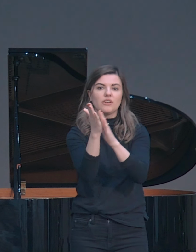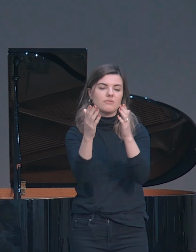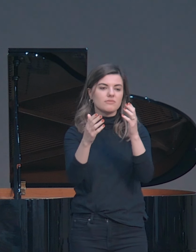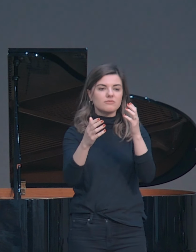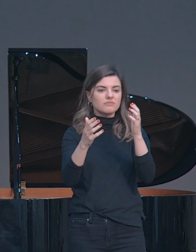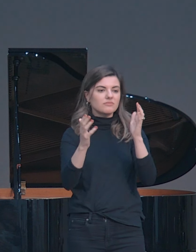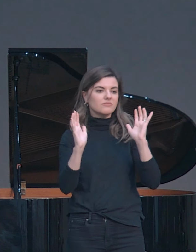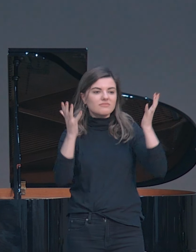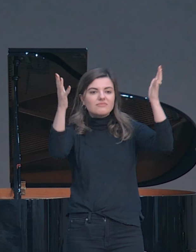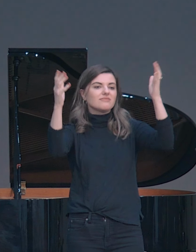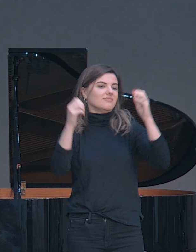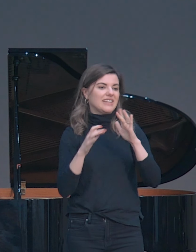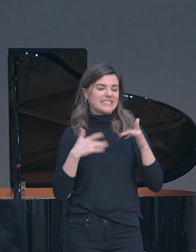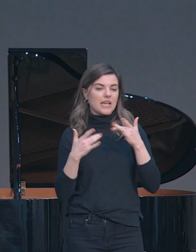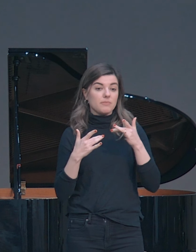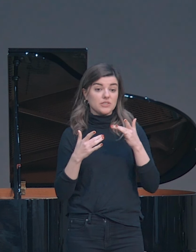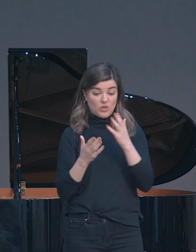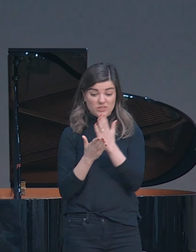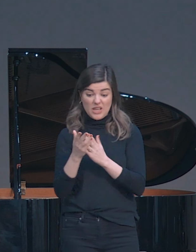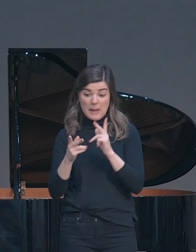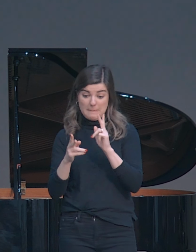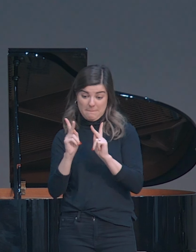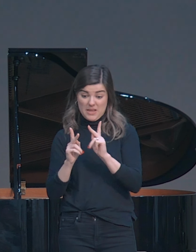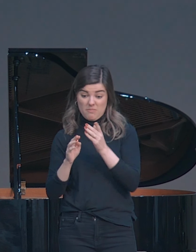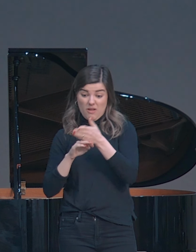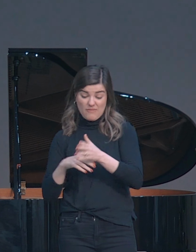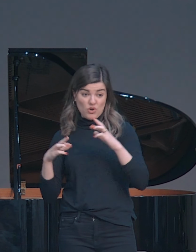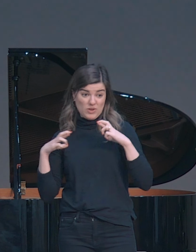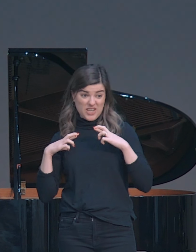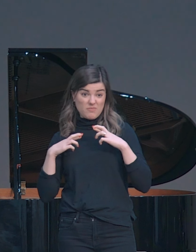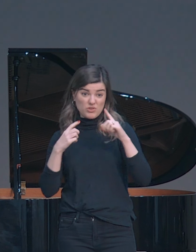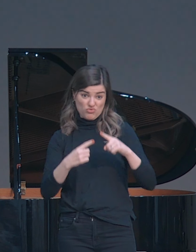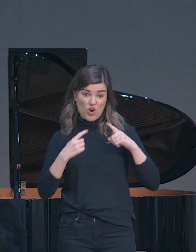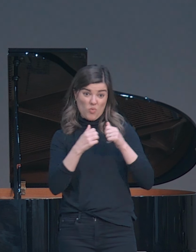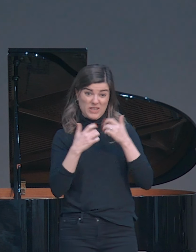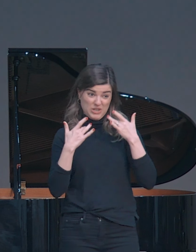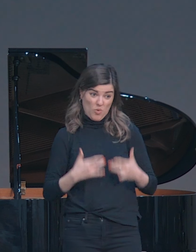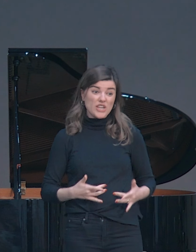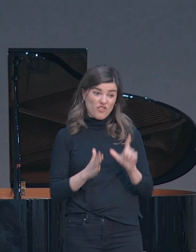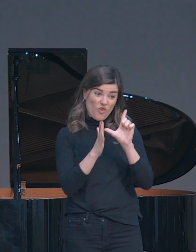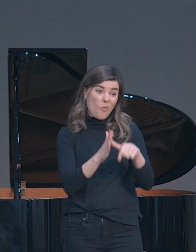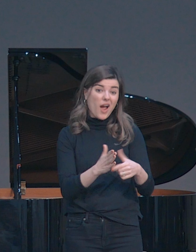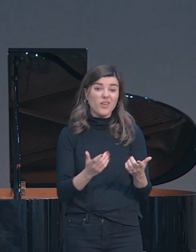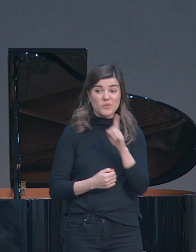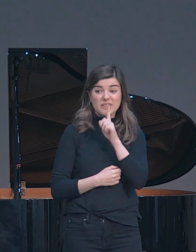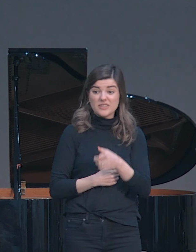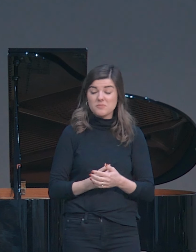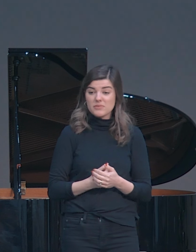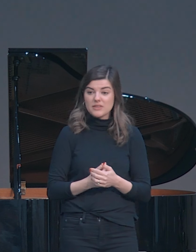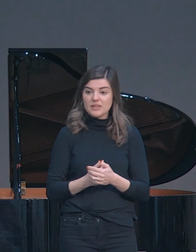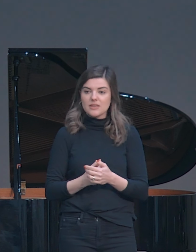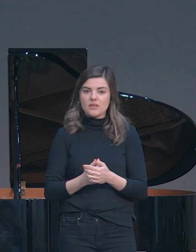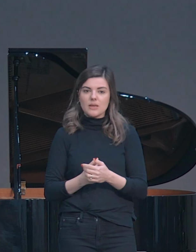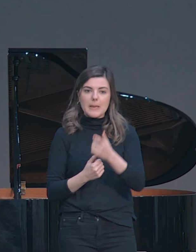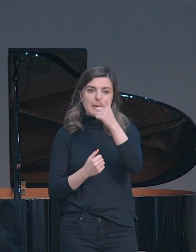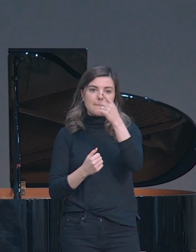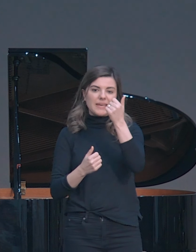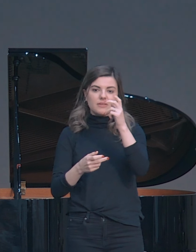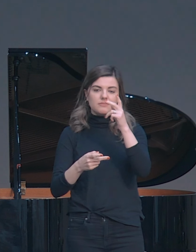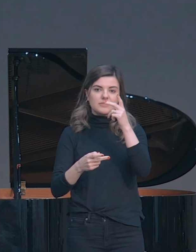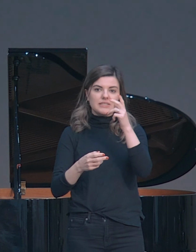Some, after retirement, even struggle with depression for a time. Because that admiration,